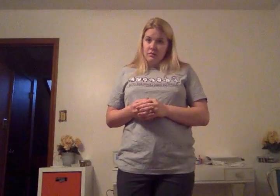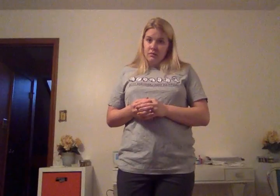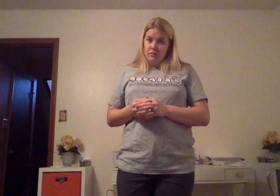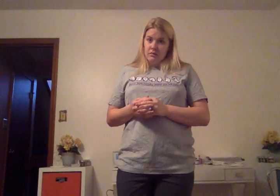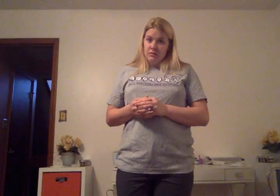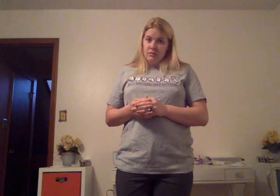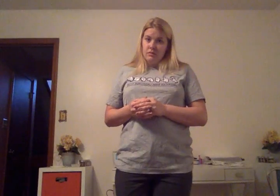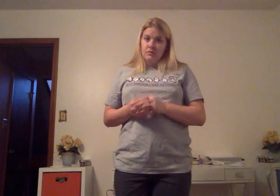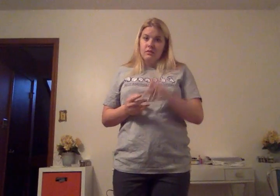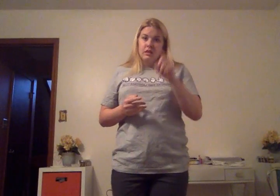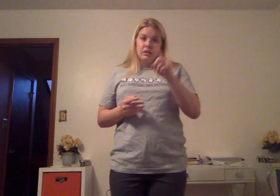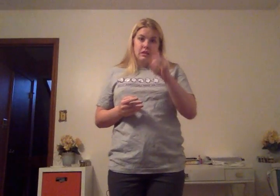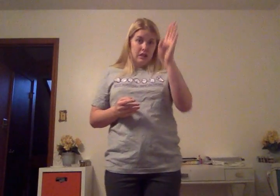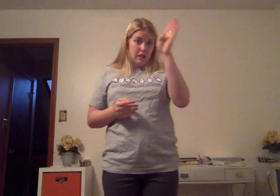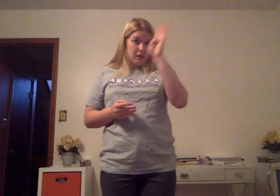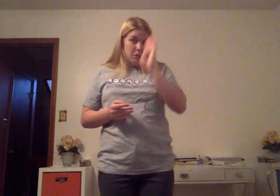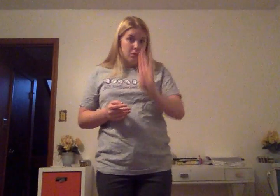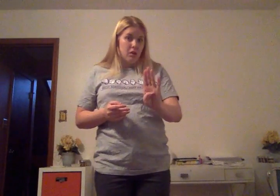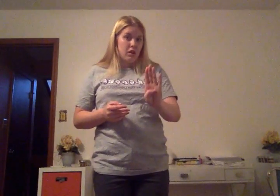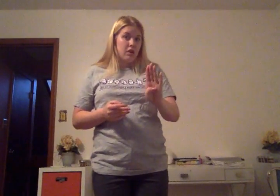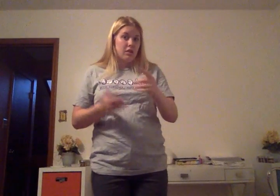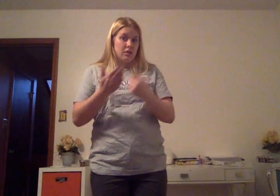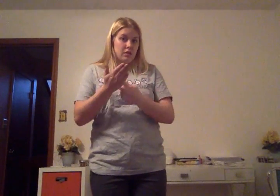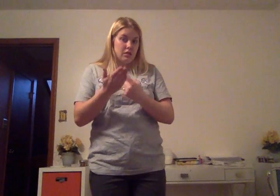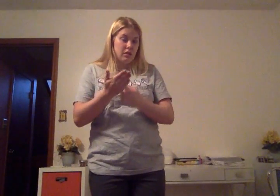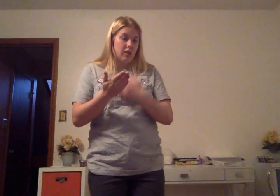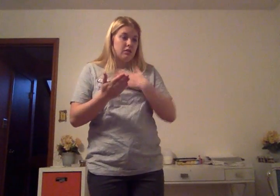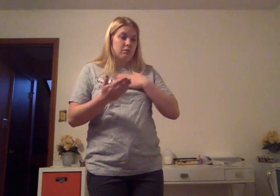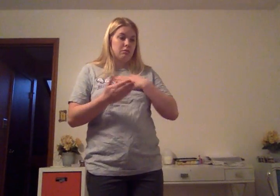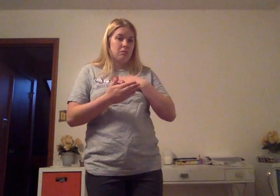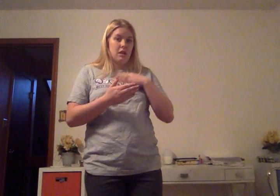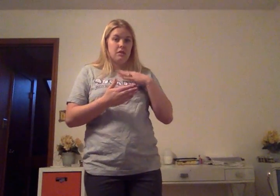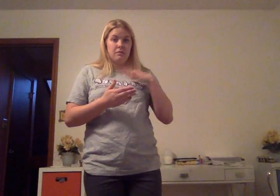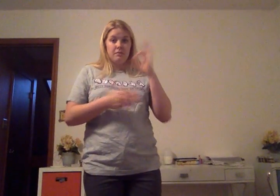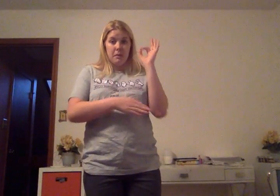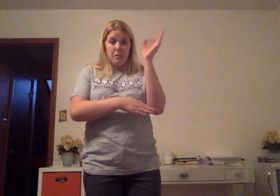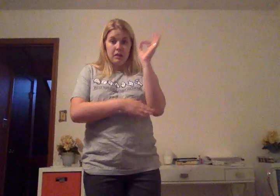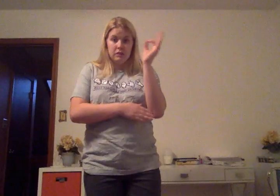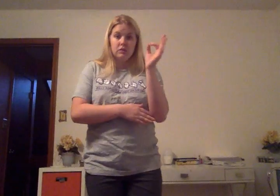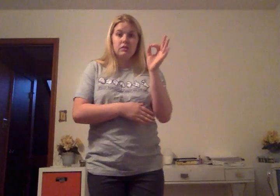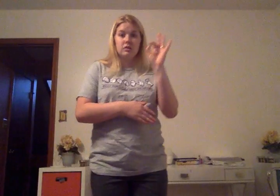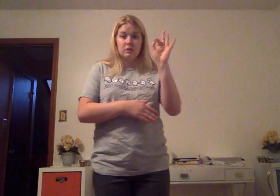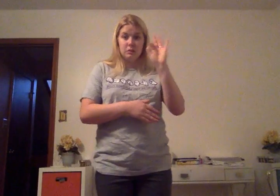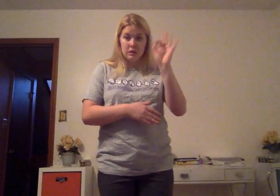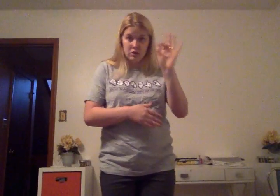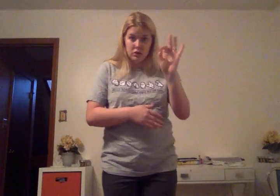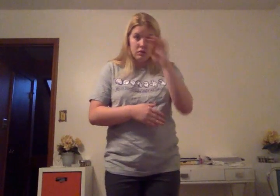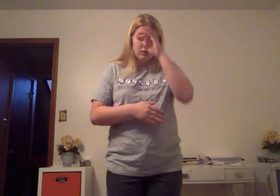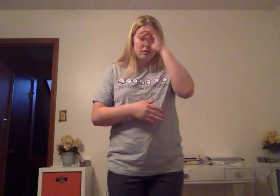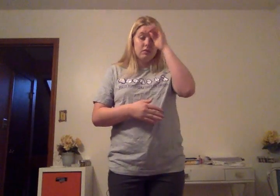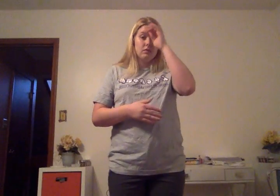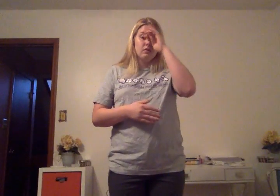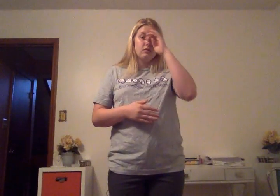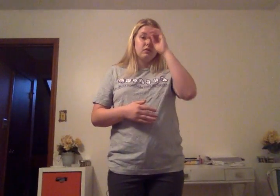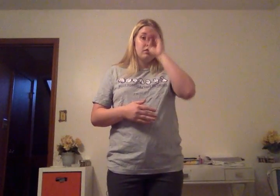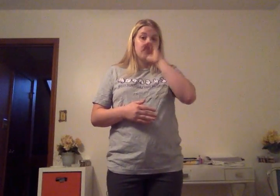pray about it. I just want to talk to my pastor about it. I just want to feel that peace. So that was like my thing. But I know that in the back of my mind, I would have been like, God, I need a sign.